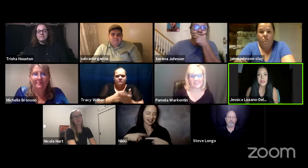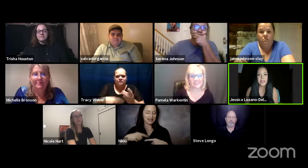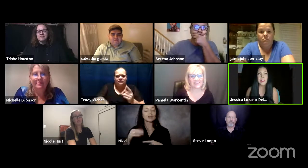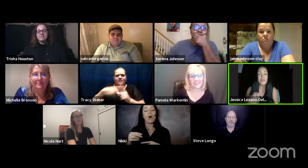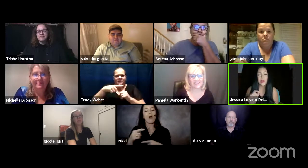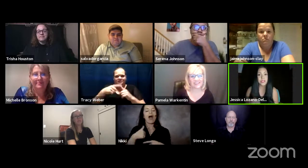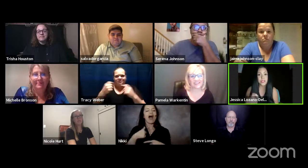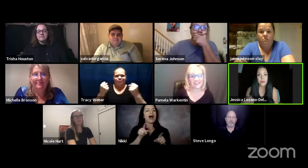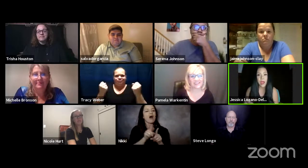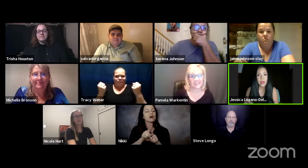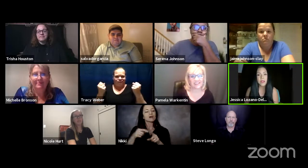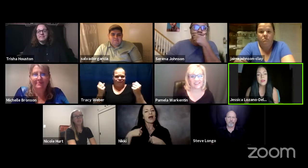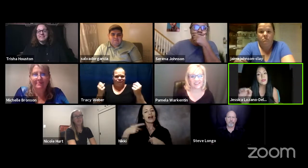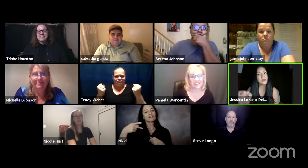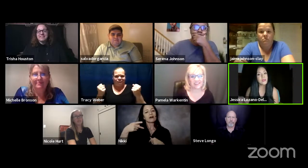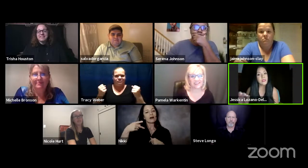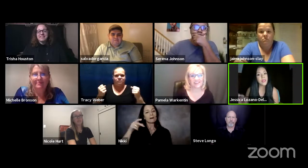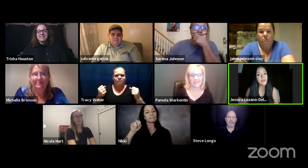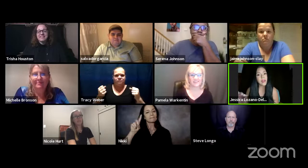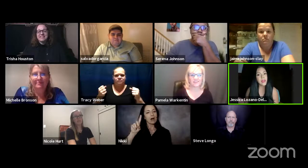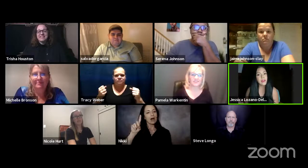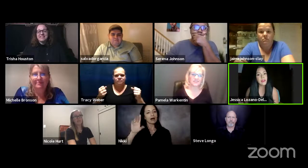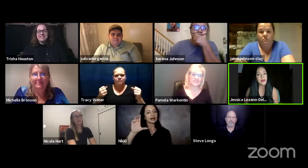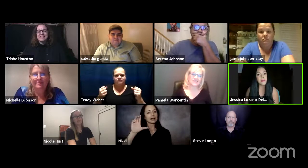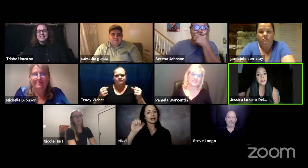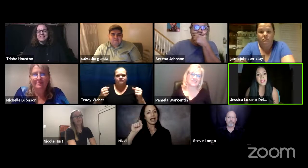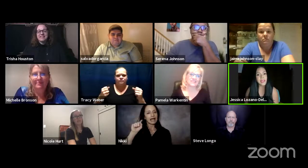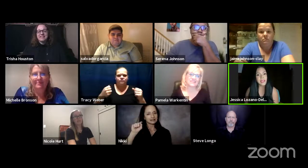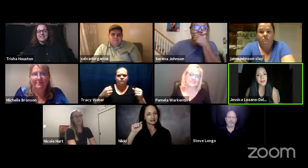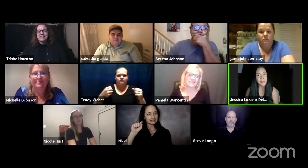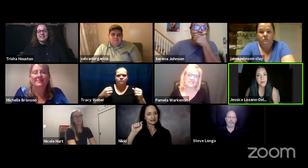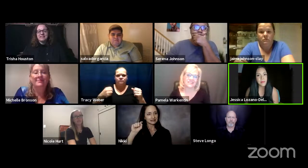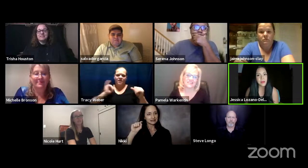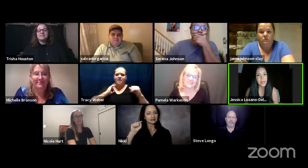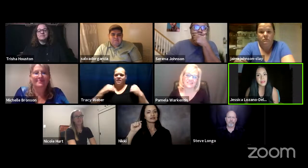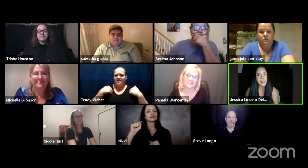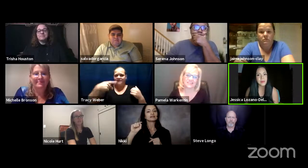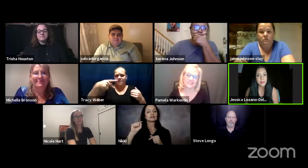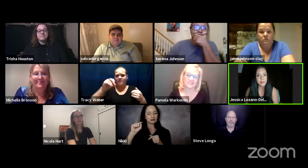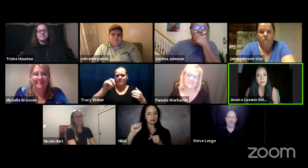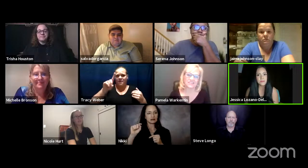it's transcribed so the deaf can partake in hearing my podcast episodes.